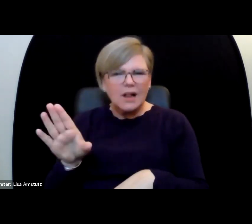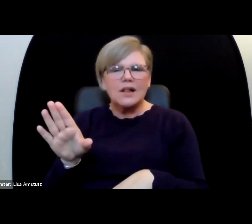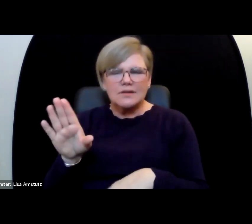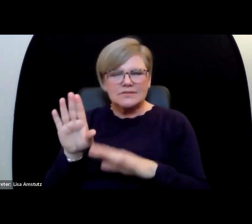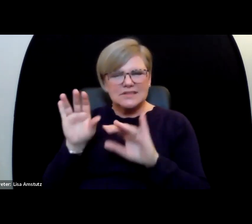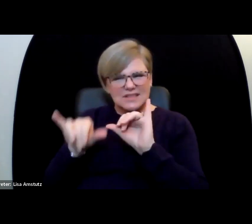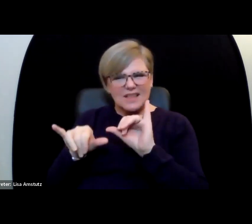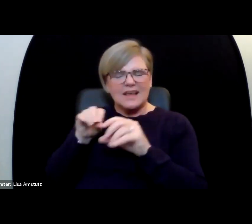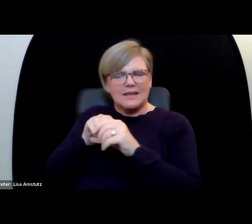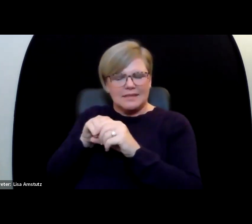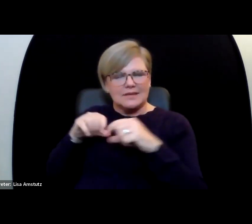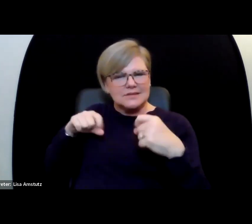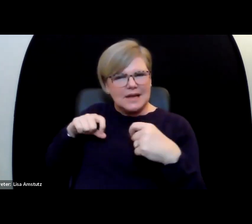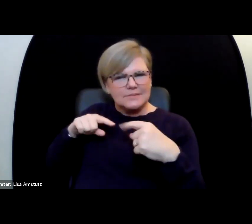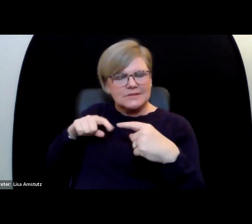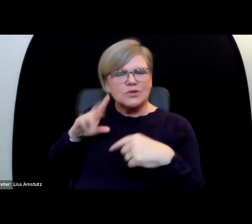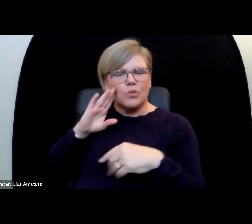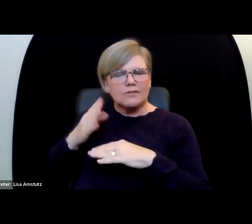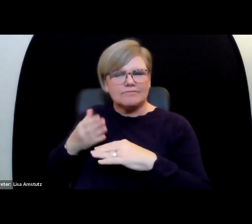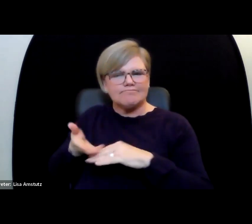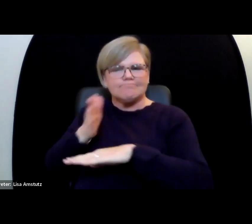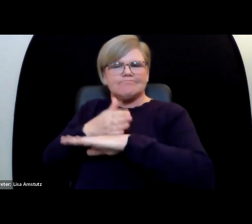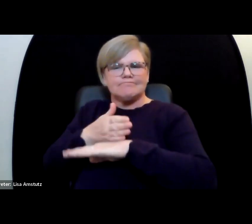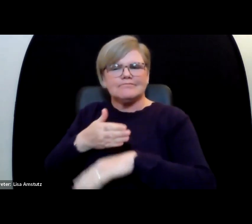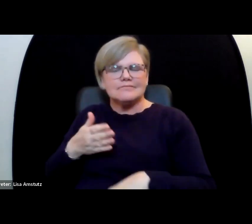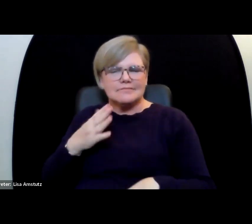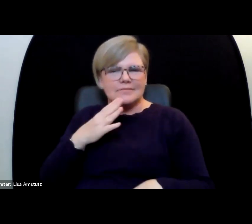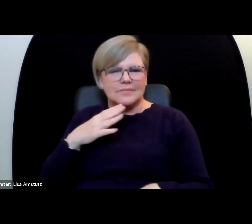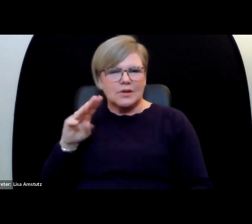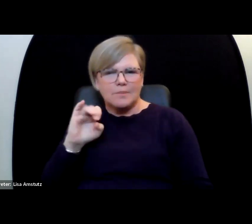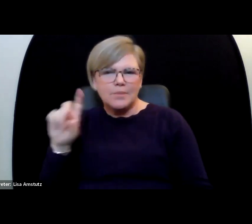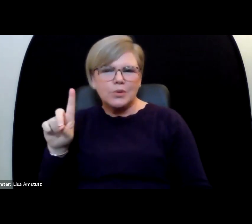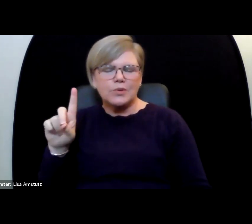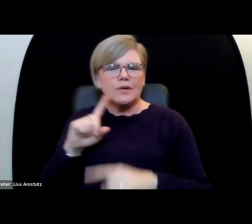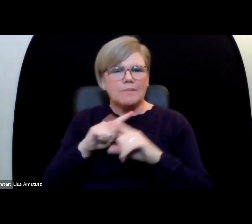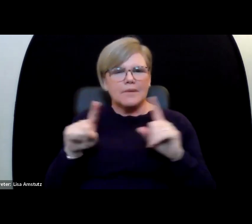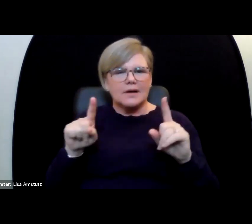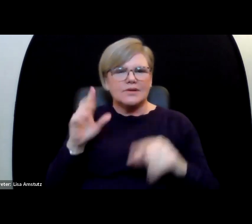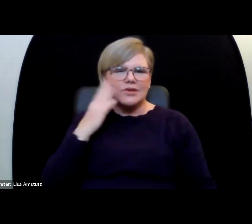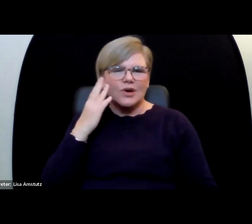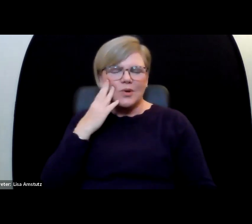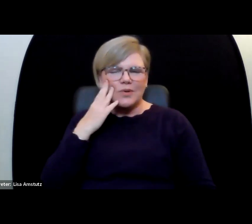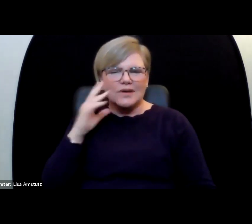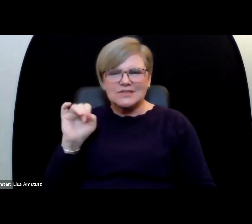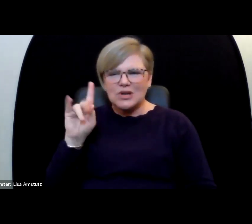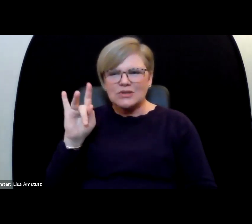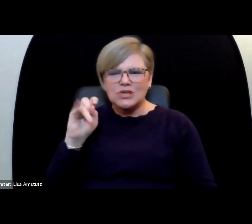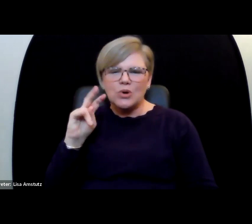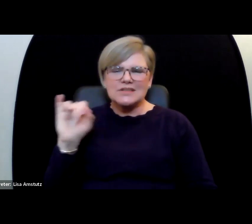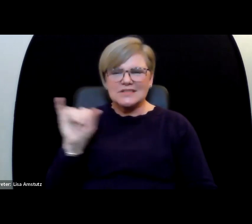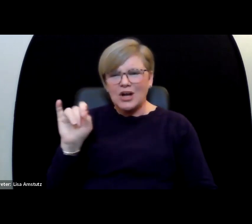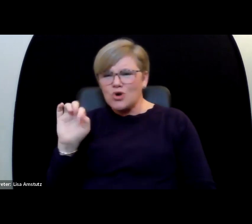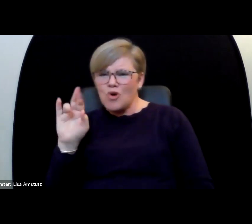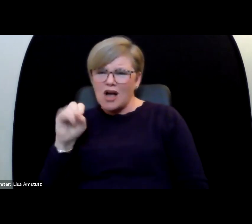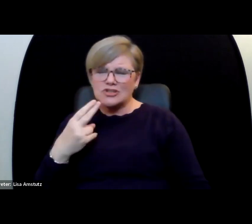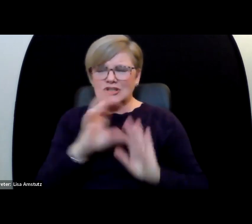the mood. It's an imperfect analogy, but for me, serotonin is like Crush in Finding Nemo. Like it's like, dude, it's all